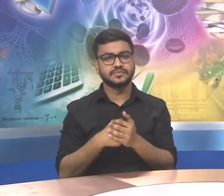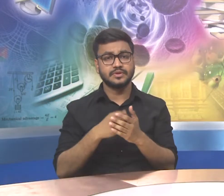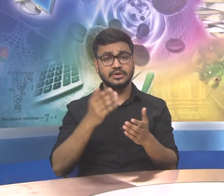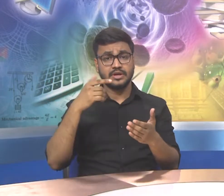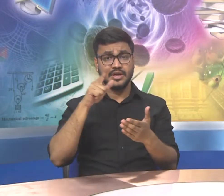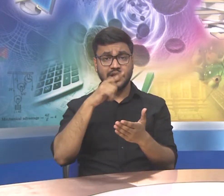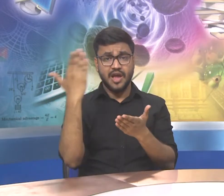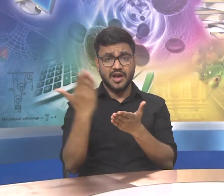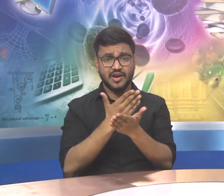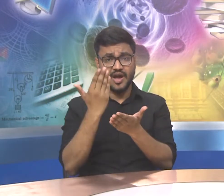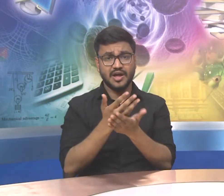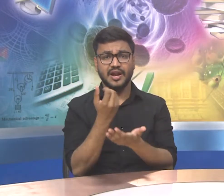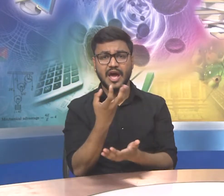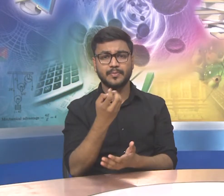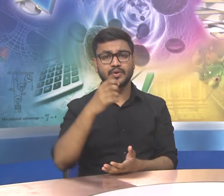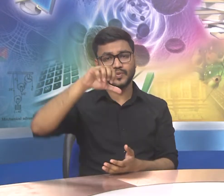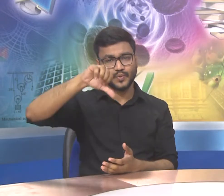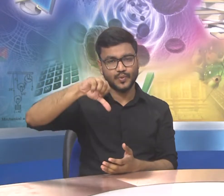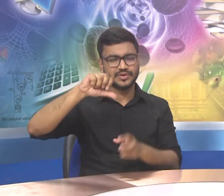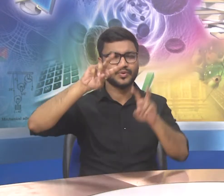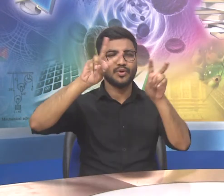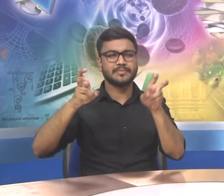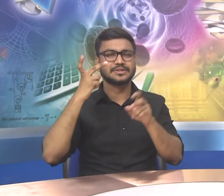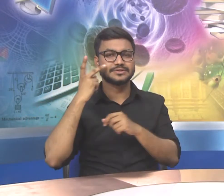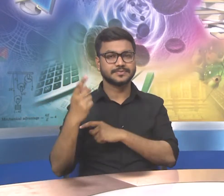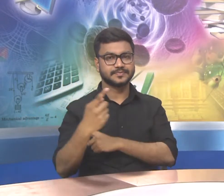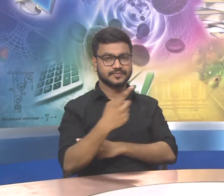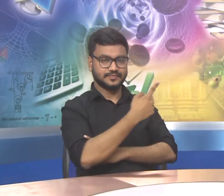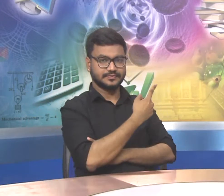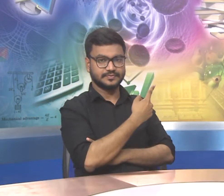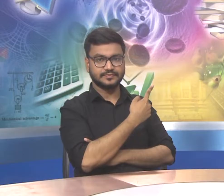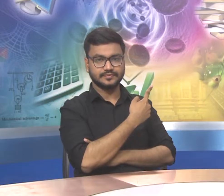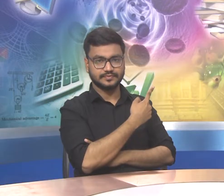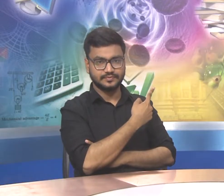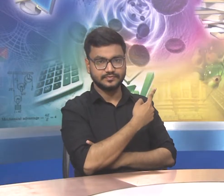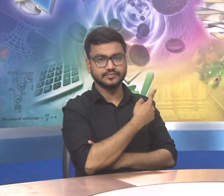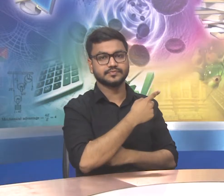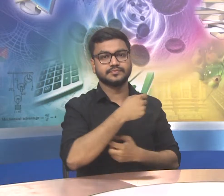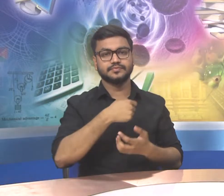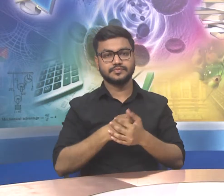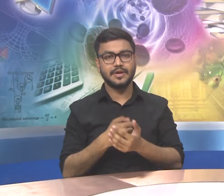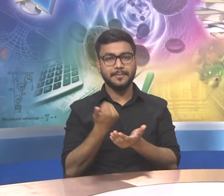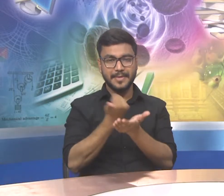number 3, Service Sector. Lesson number 9, Banking Services.